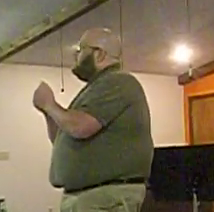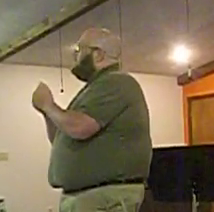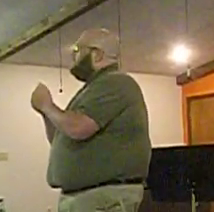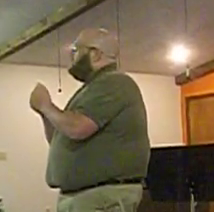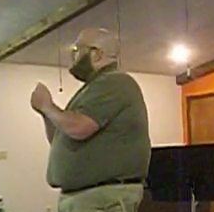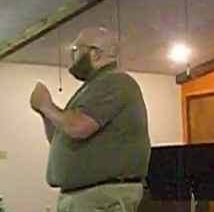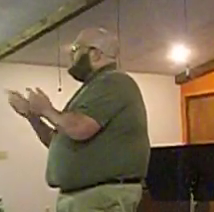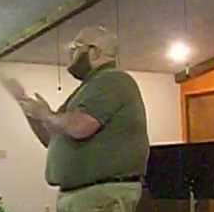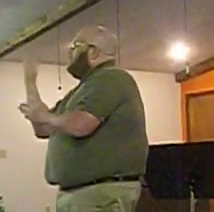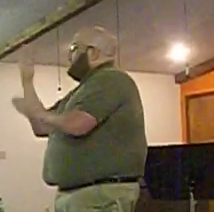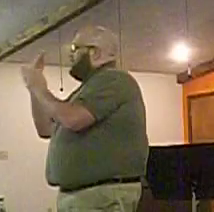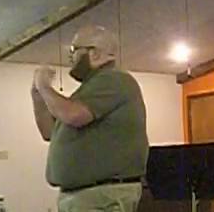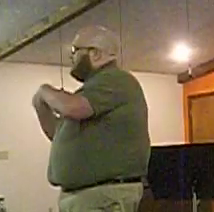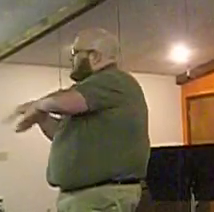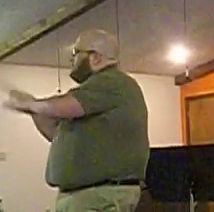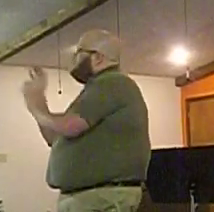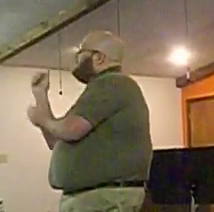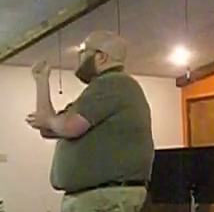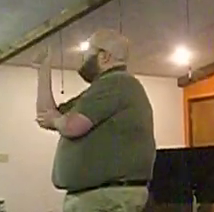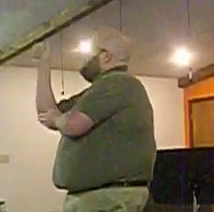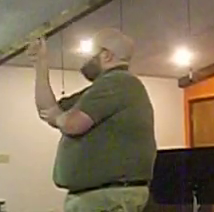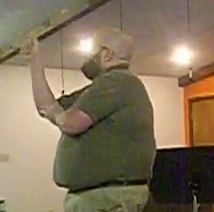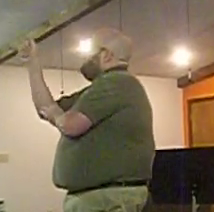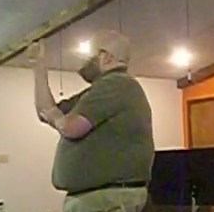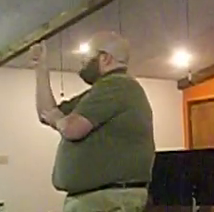he gave me care,